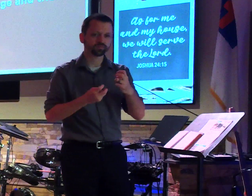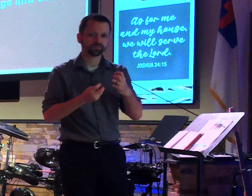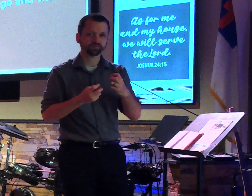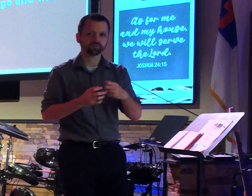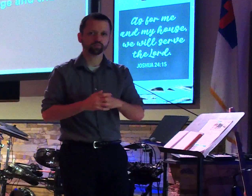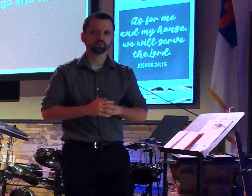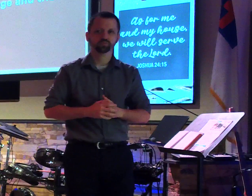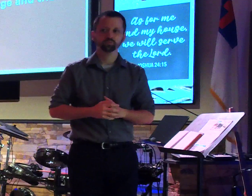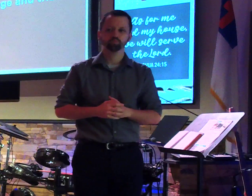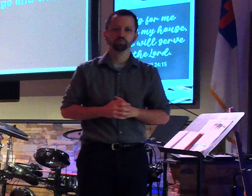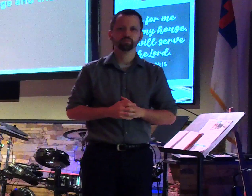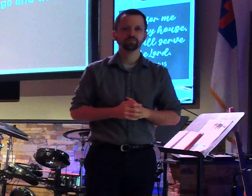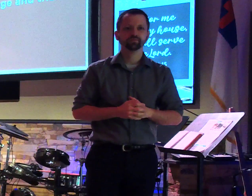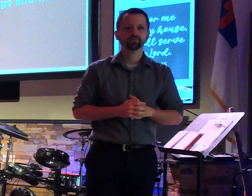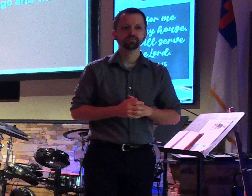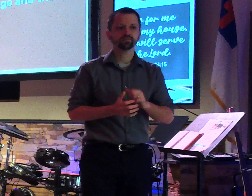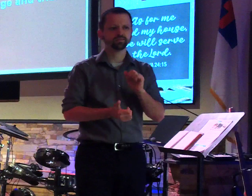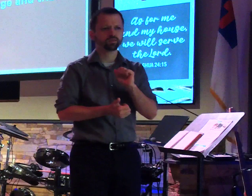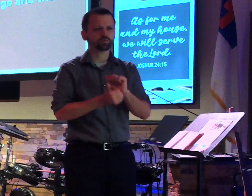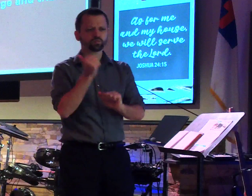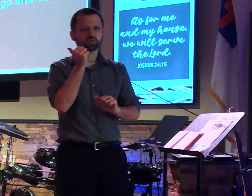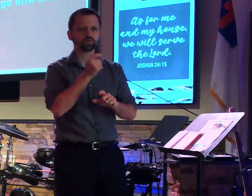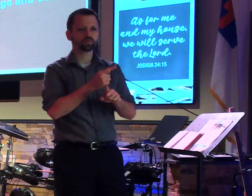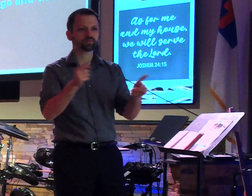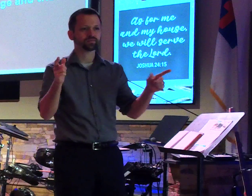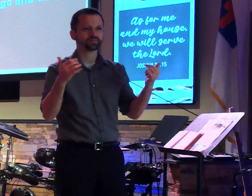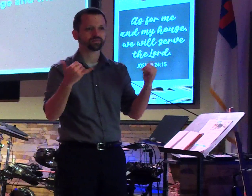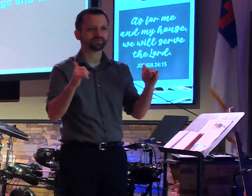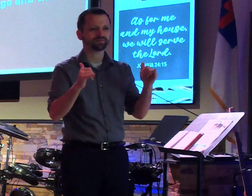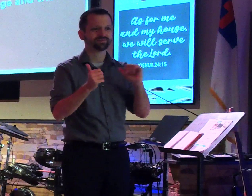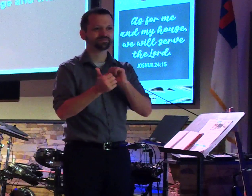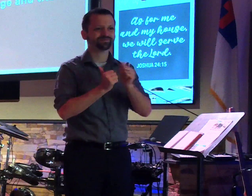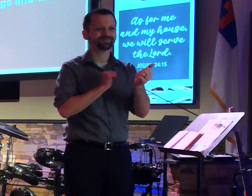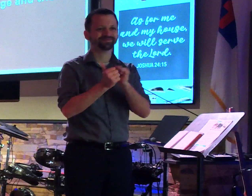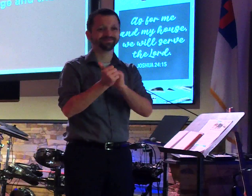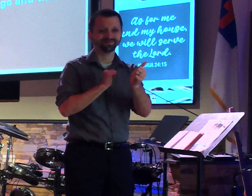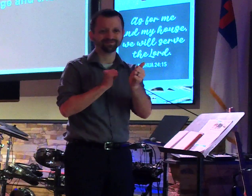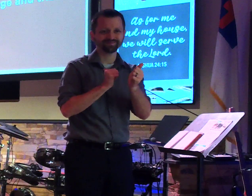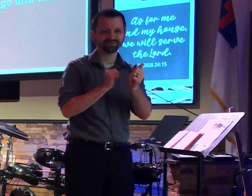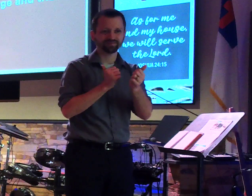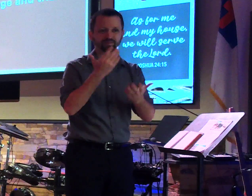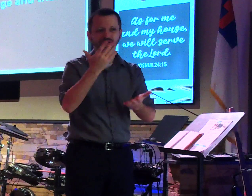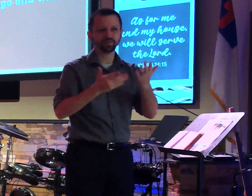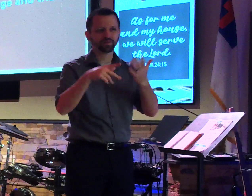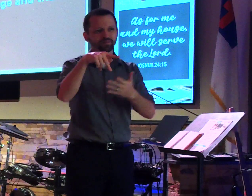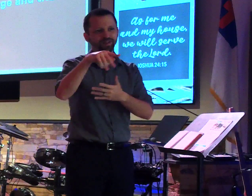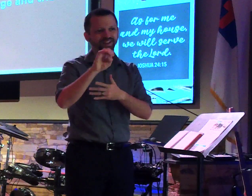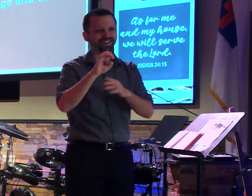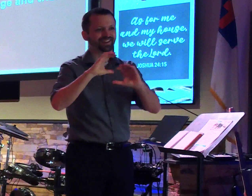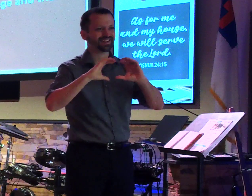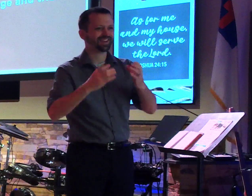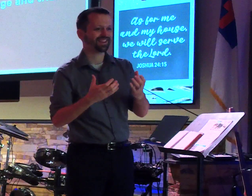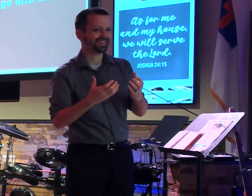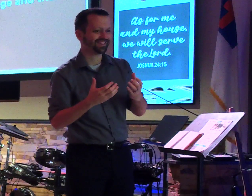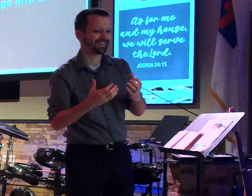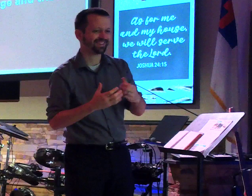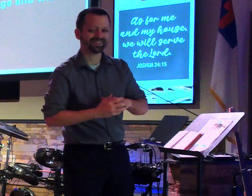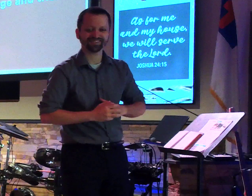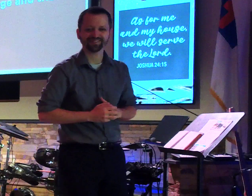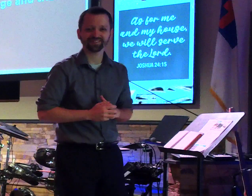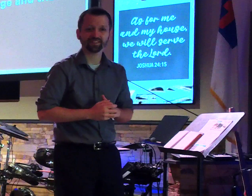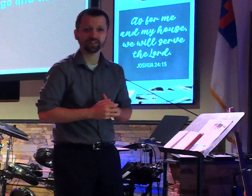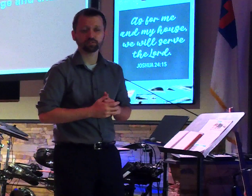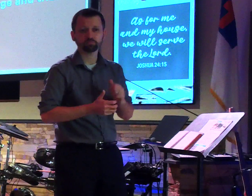Now, most of you in here played sports, even if it was just in PE class, you played